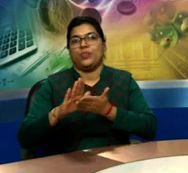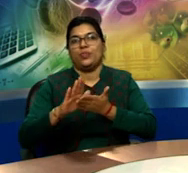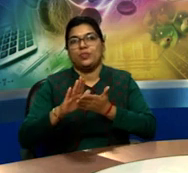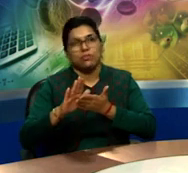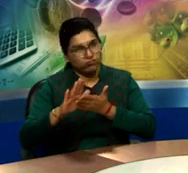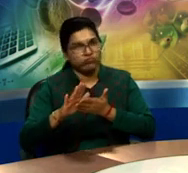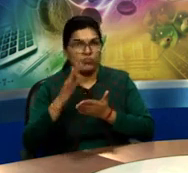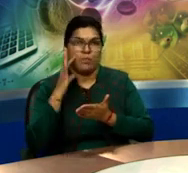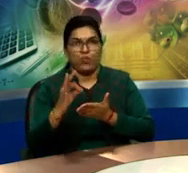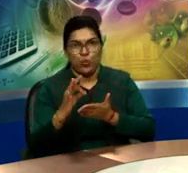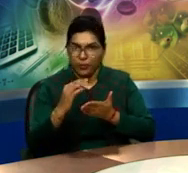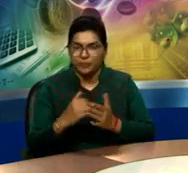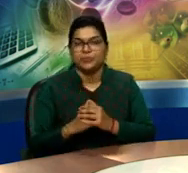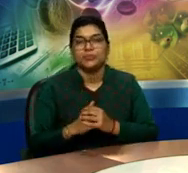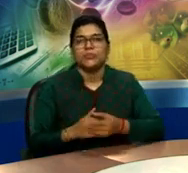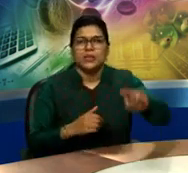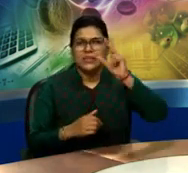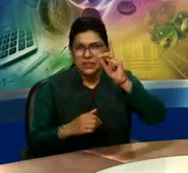sincerity, self-respect,